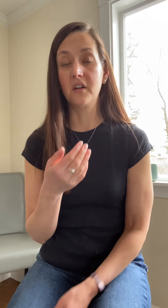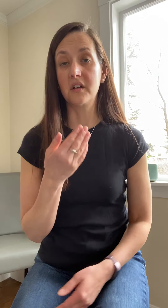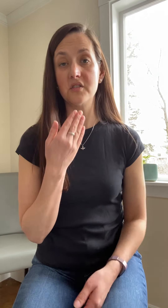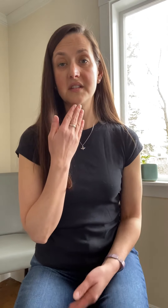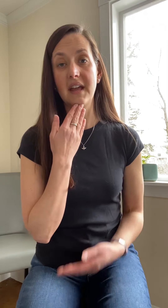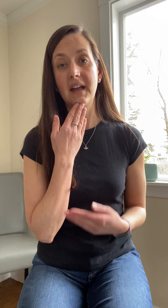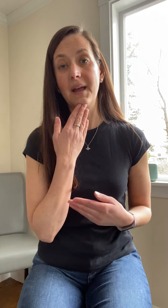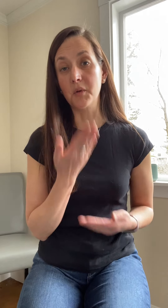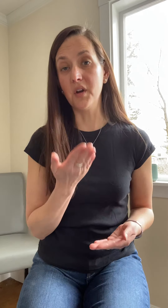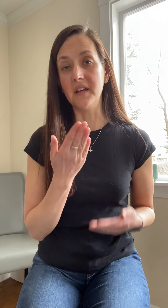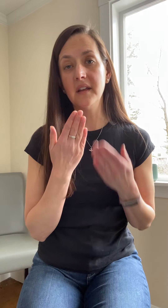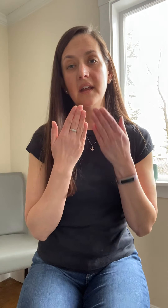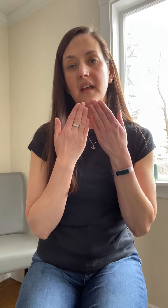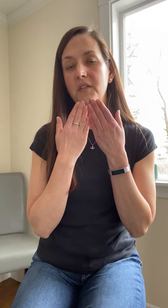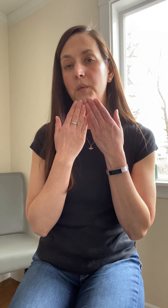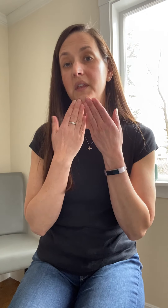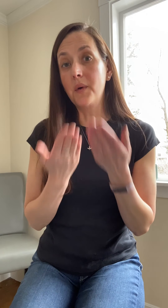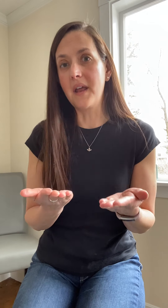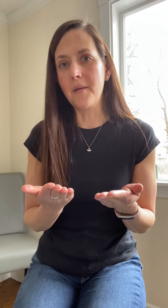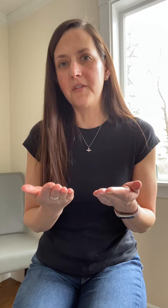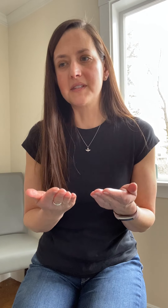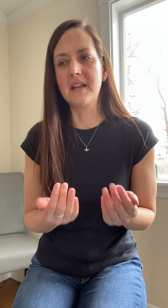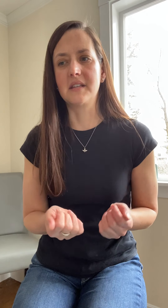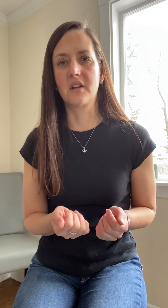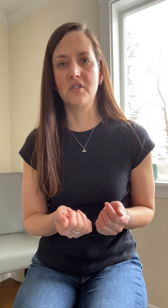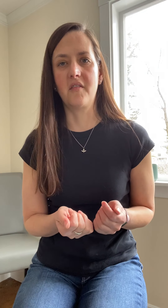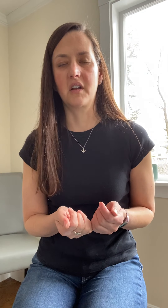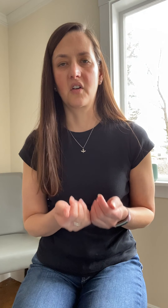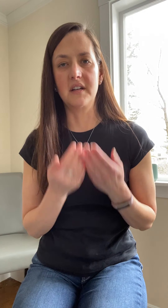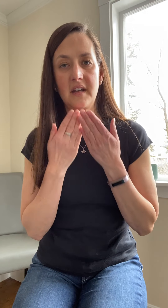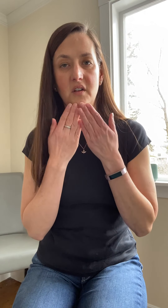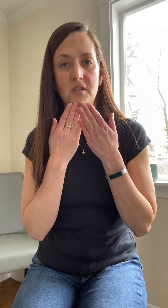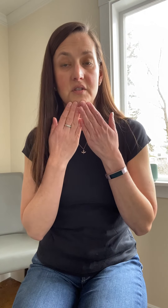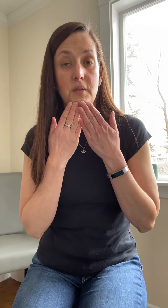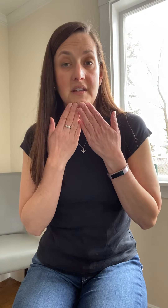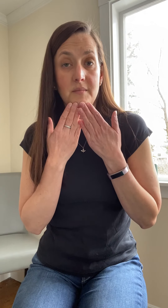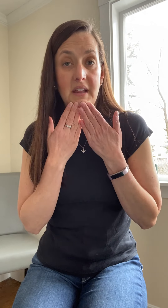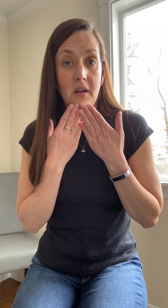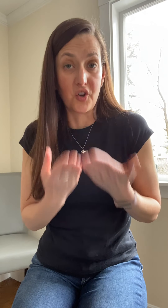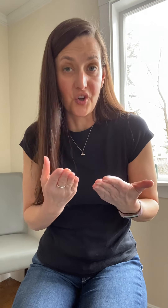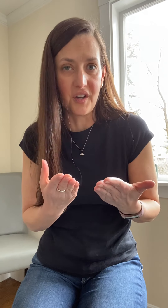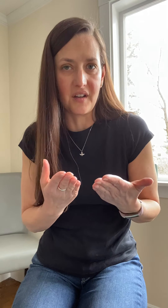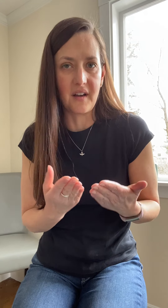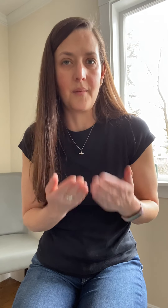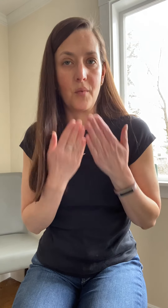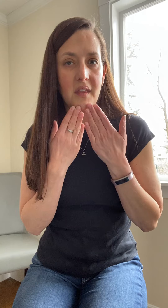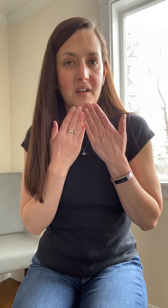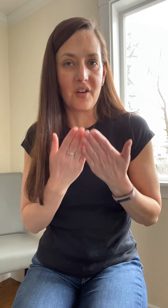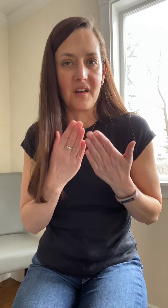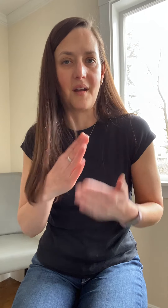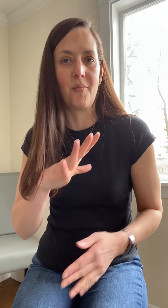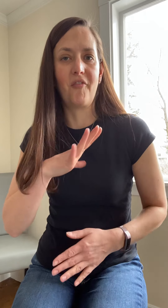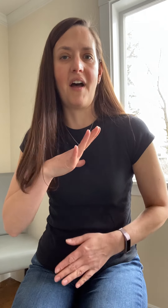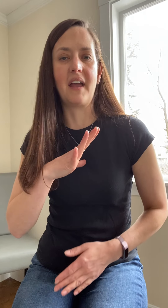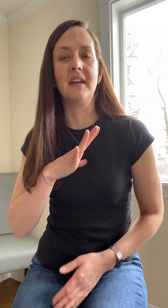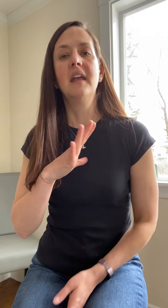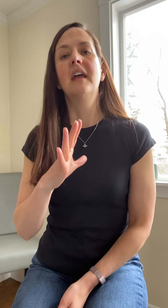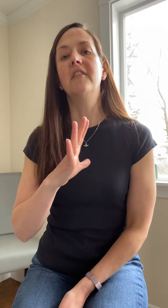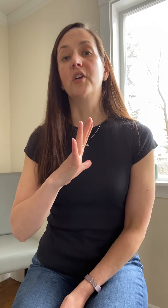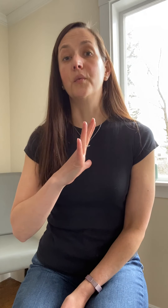can just say I'm good. If you really want to emphasize it because you're having a great day, you could use 2 hands and be like, good, I'm really good, I'm fine. If you're